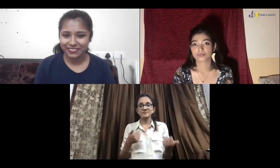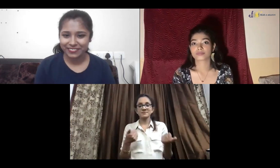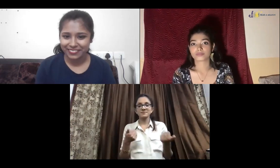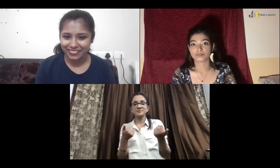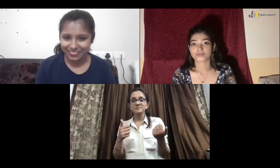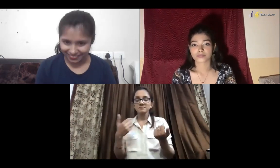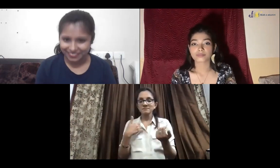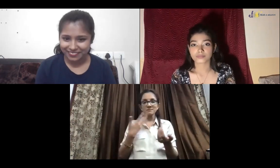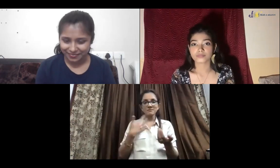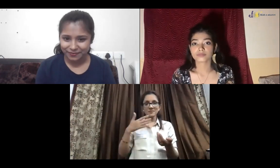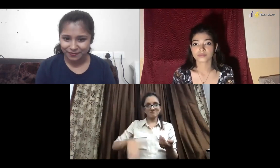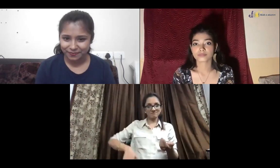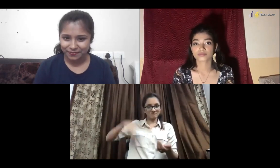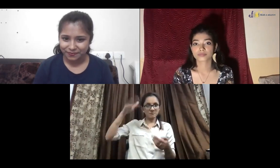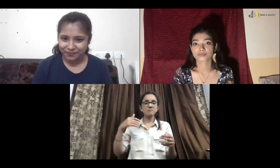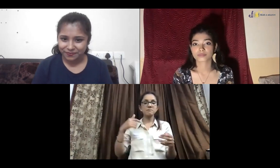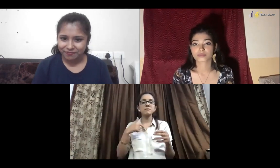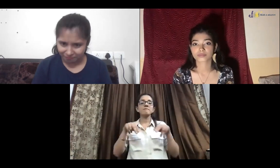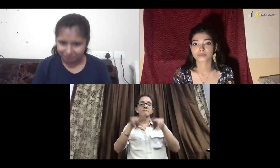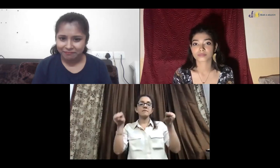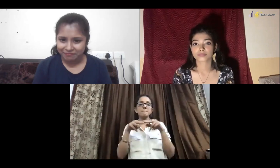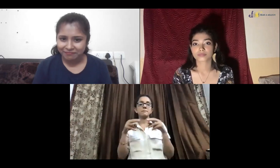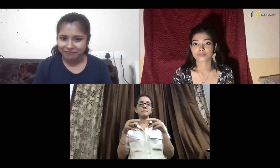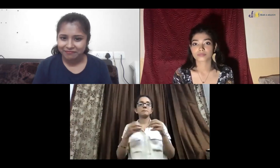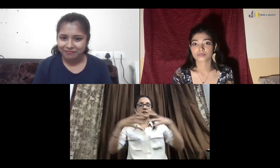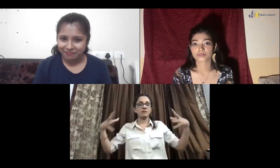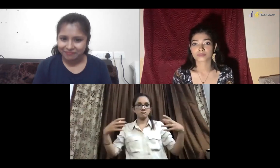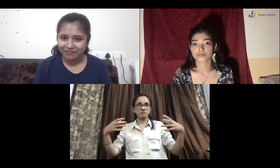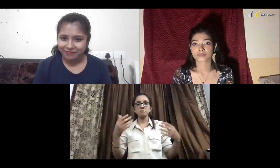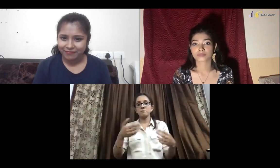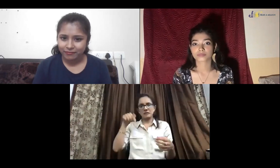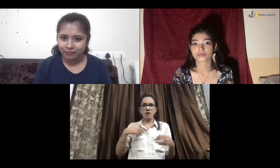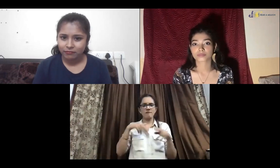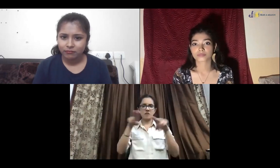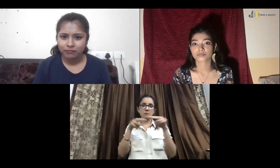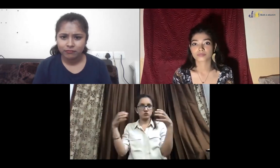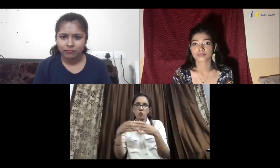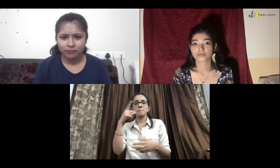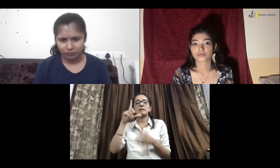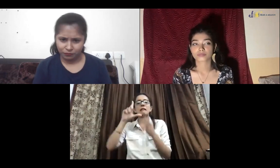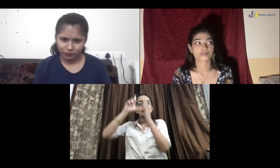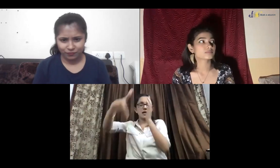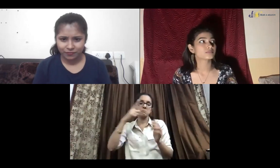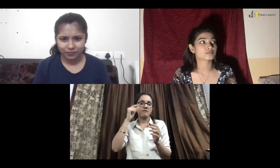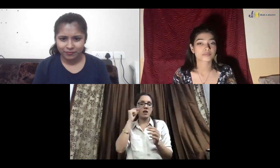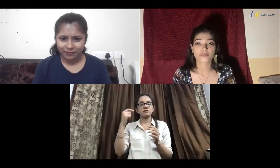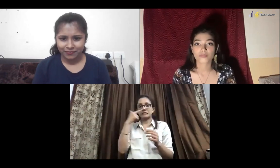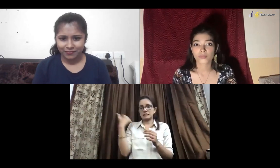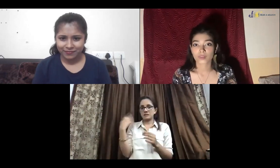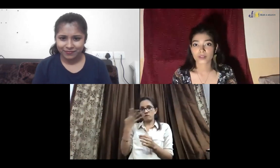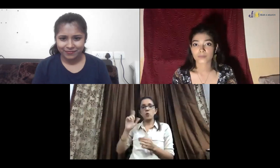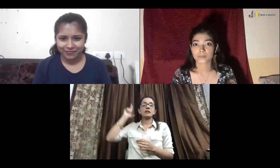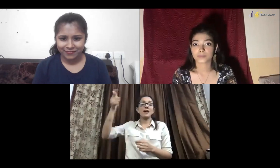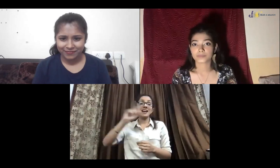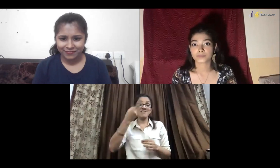will ask from Surbi. Yeah, so when I was growing up, I had a joint family. Now my family is a